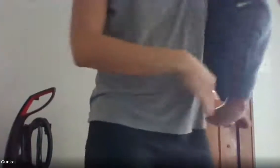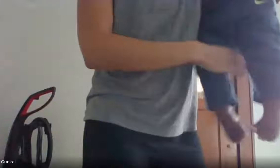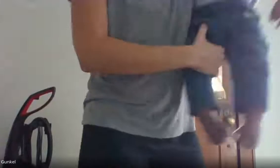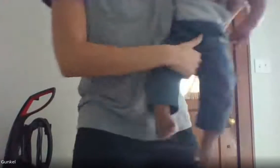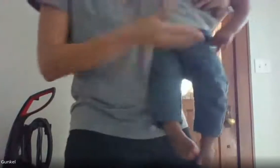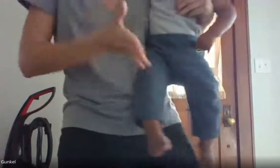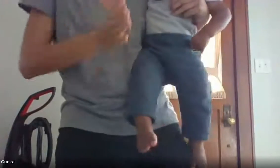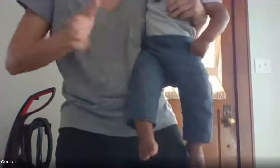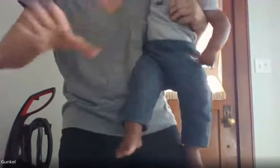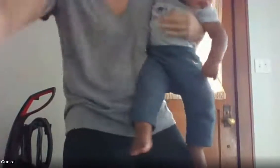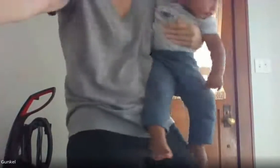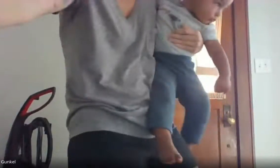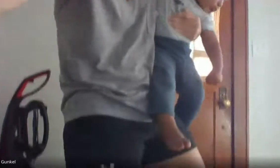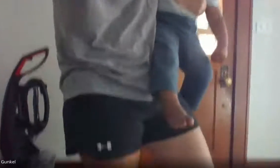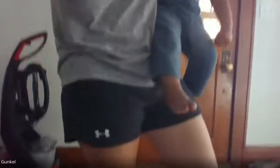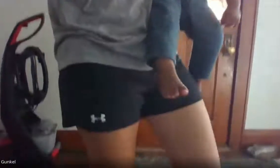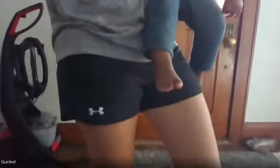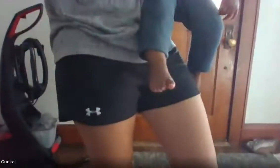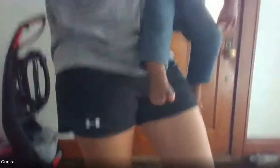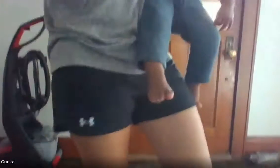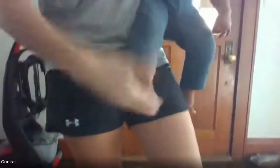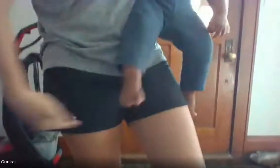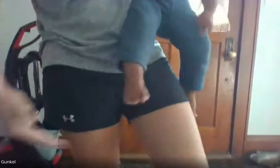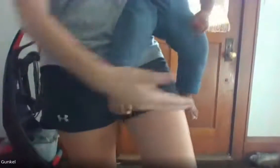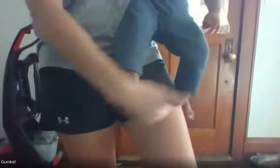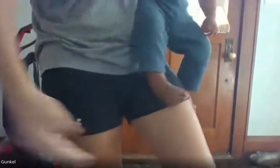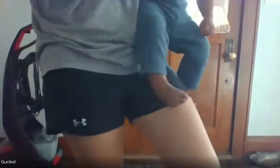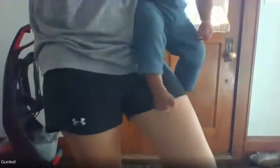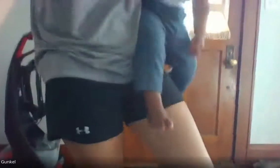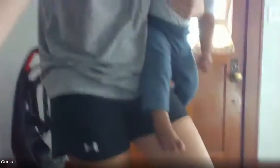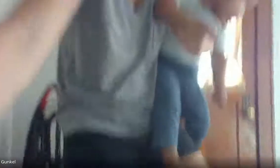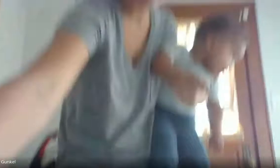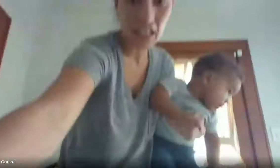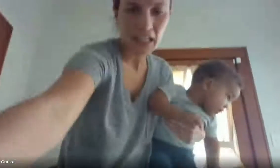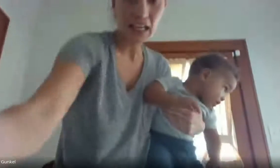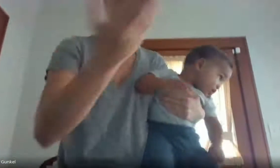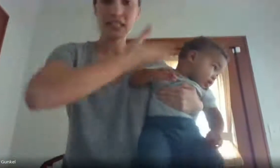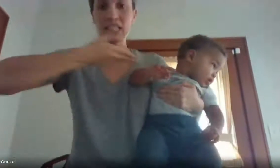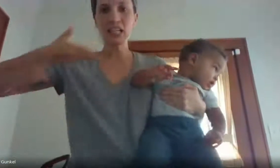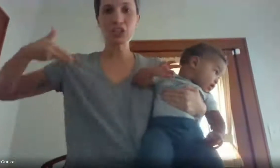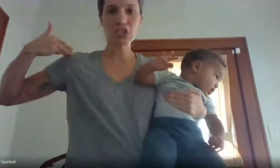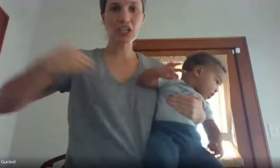Maverick has pants. I have shorts and a